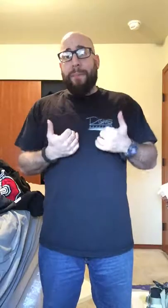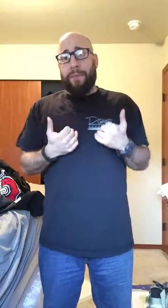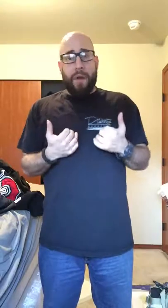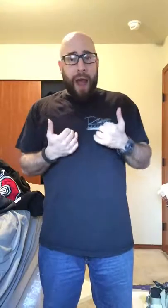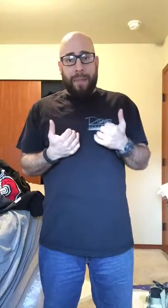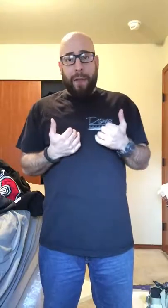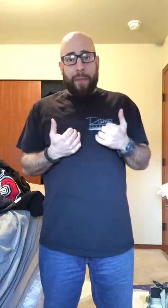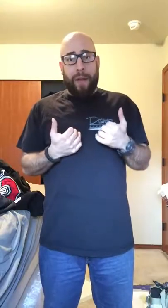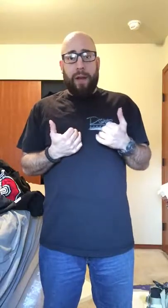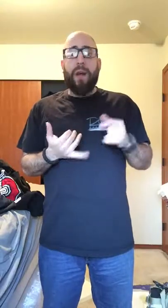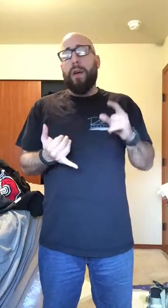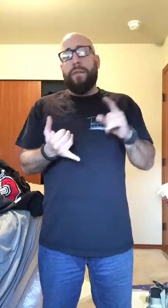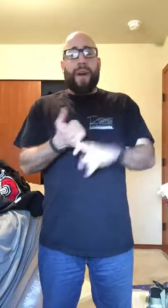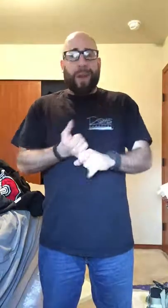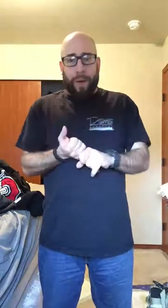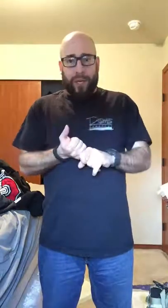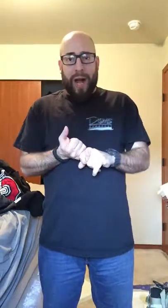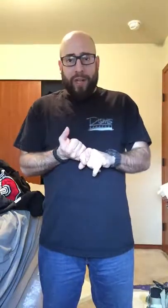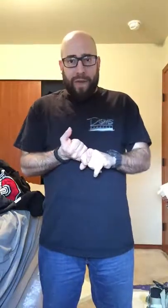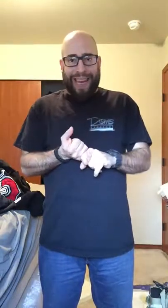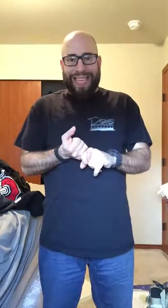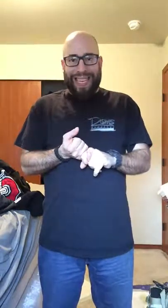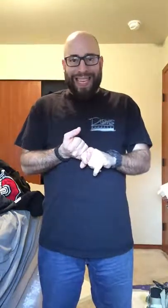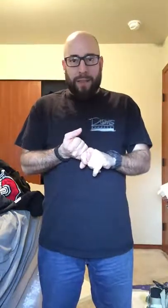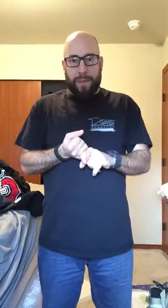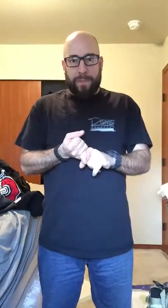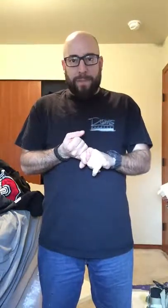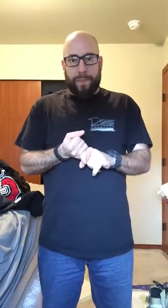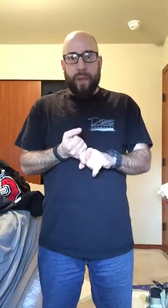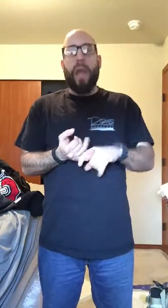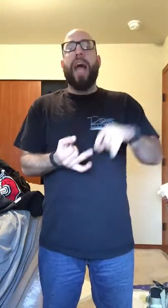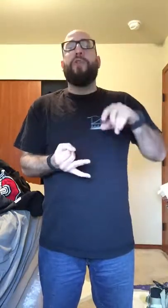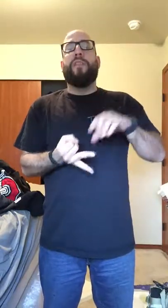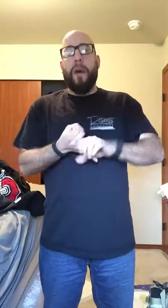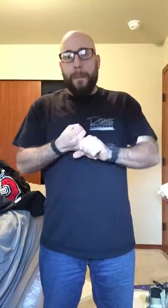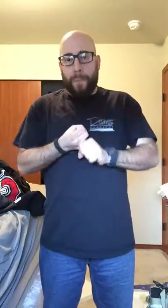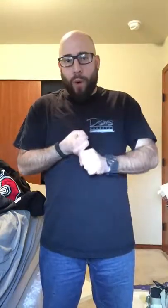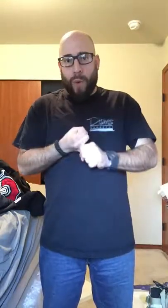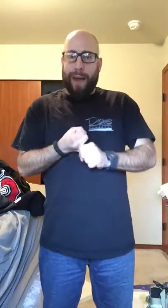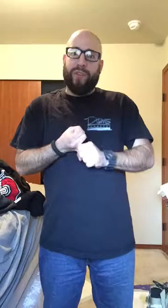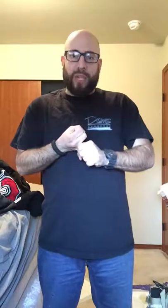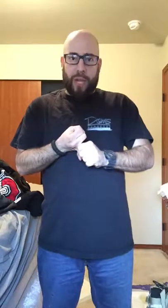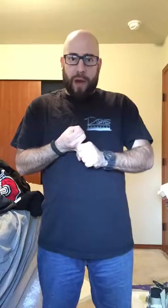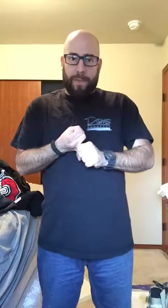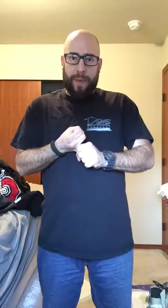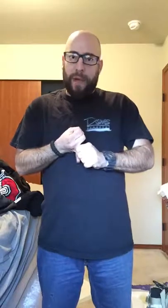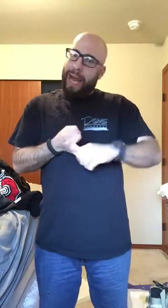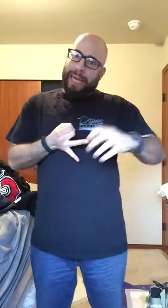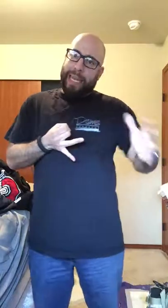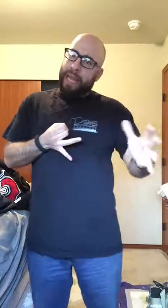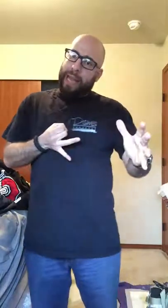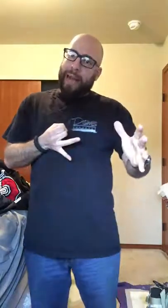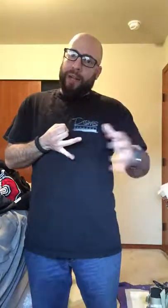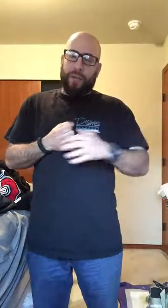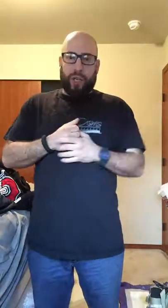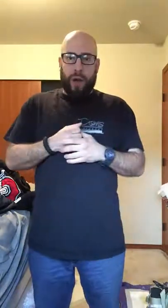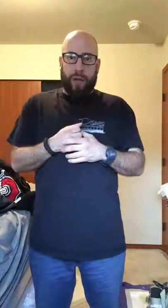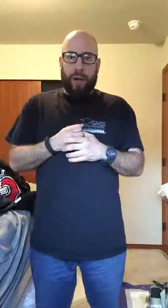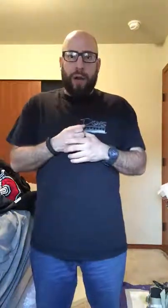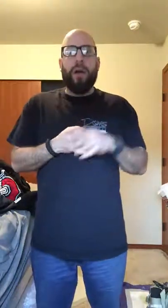prefer 9mm. Follow-up shots are the easiest, and you have more rounds in the gun. Ask any tactical instructor,